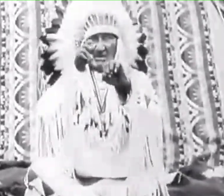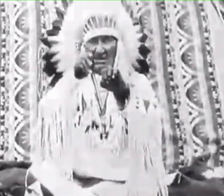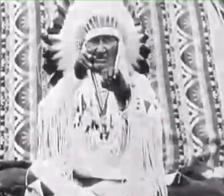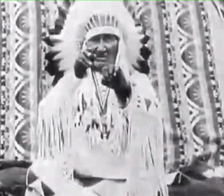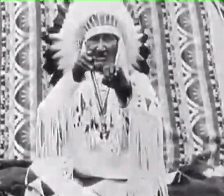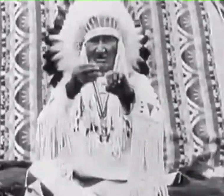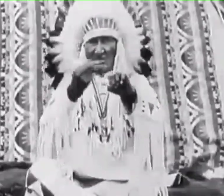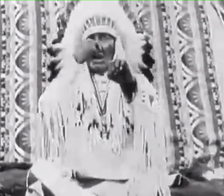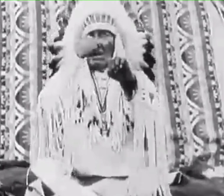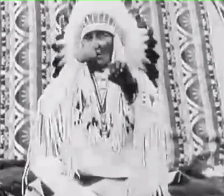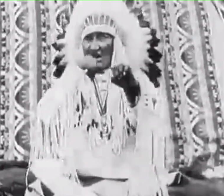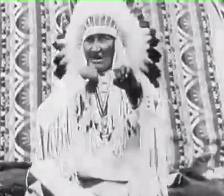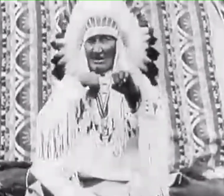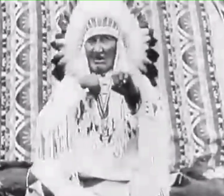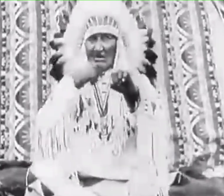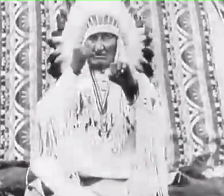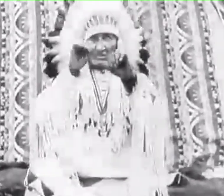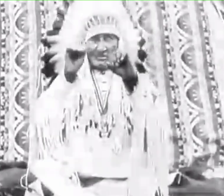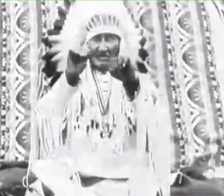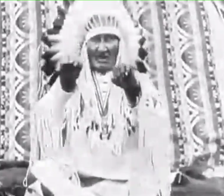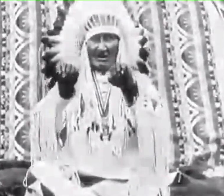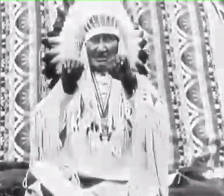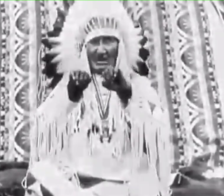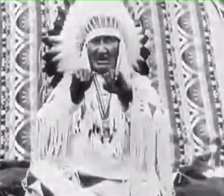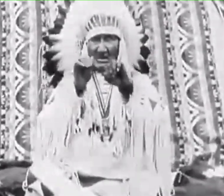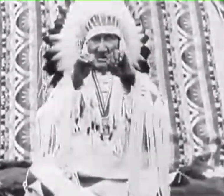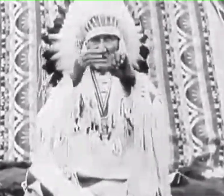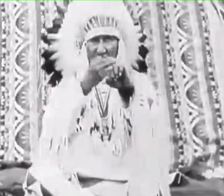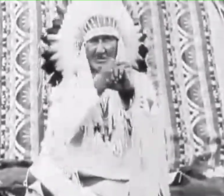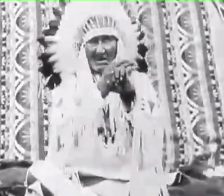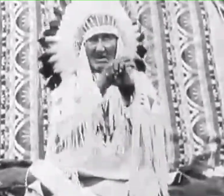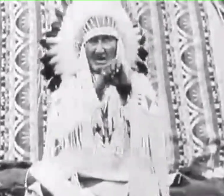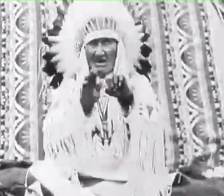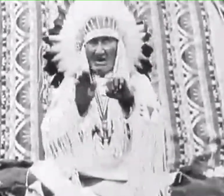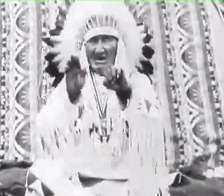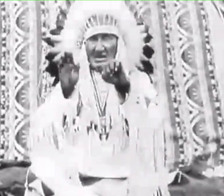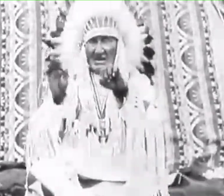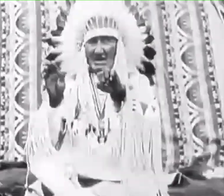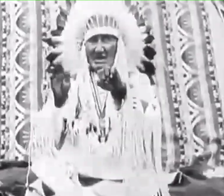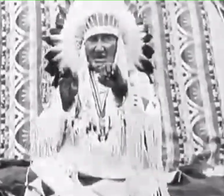Buffalo, come. Go straight. Jump over.